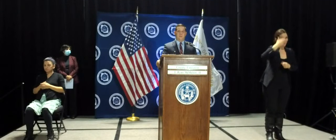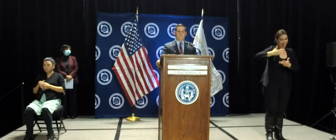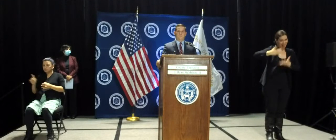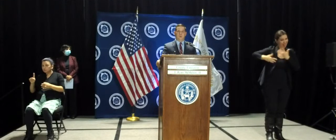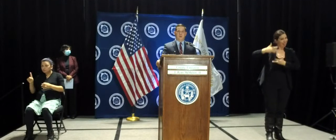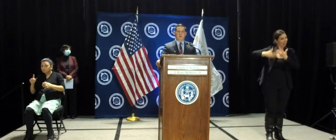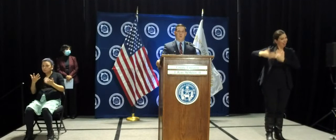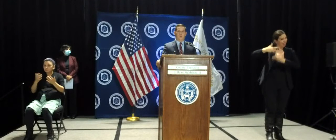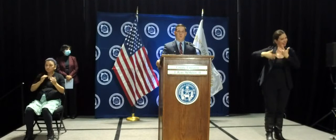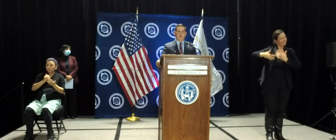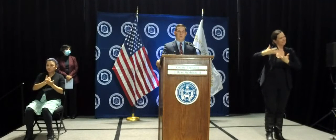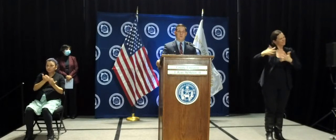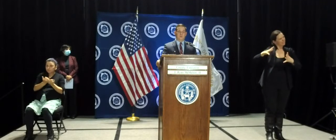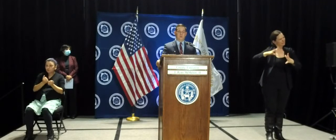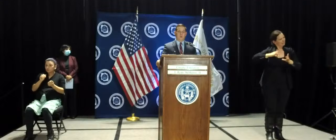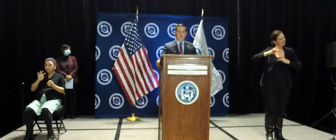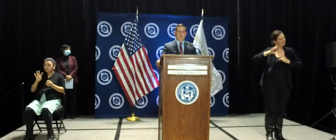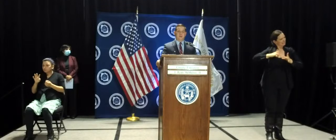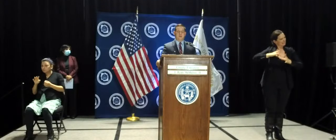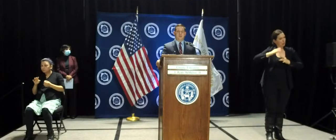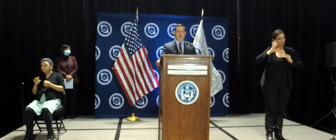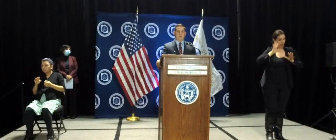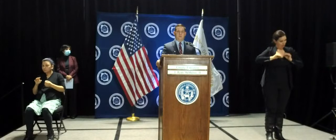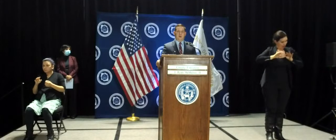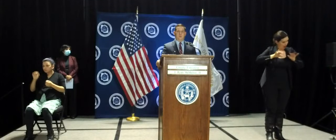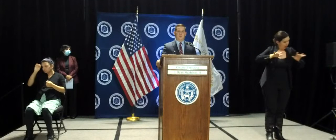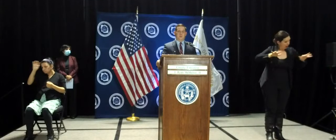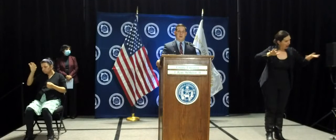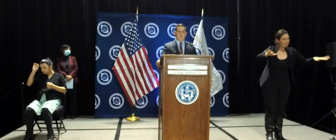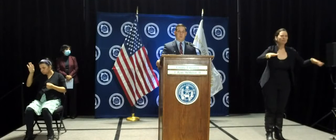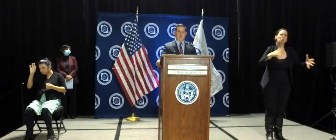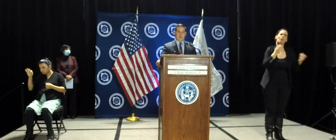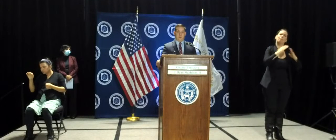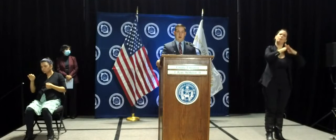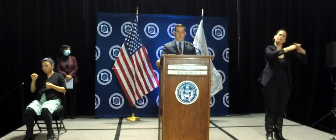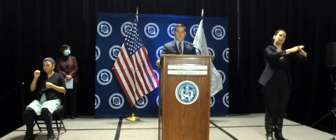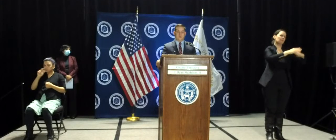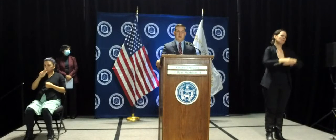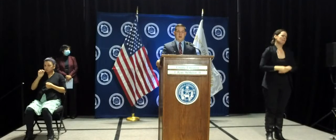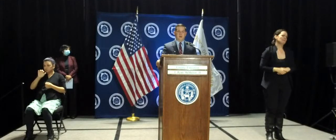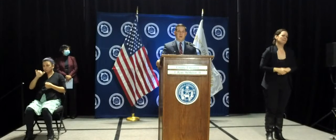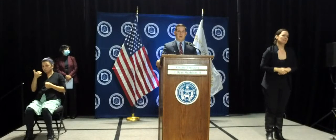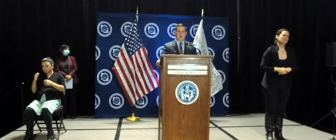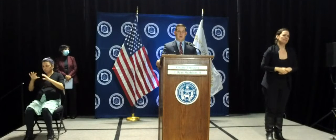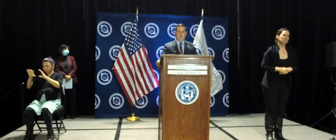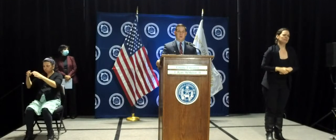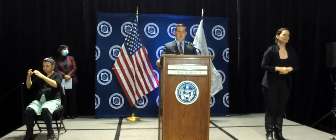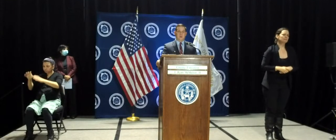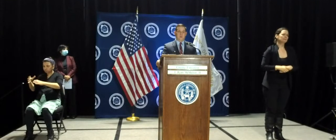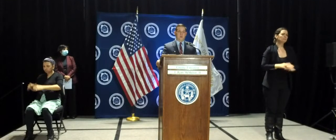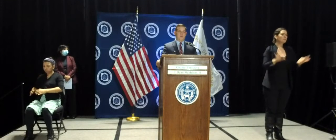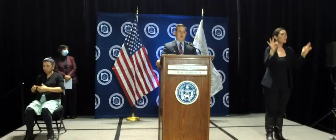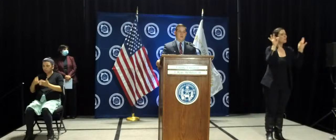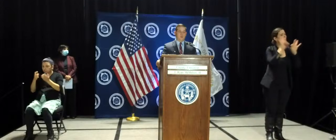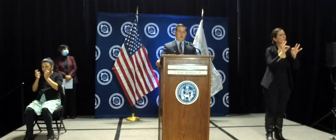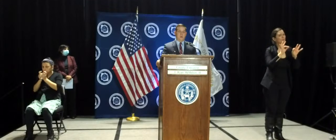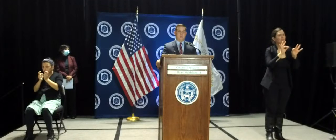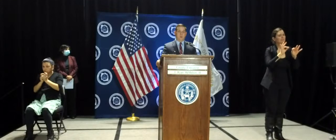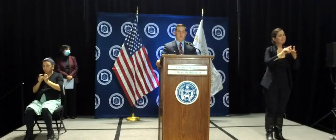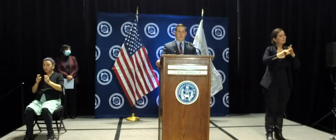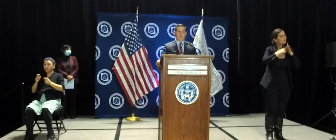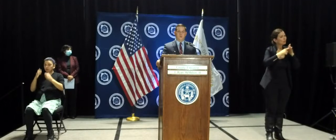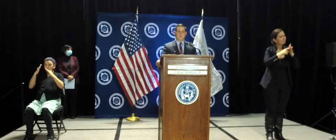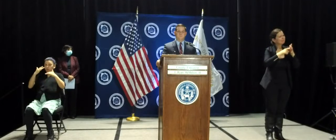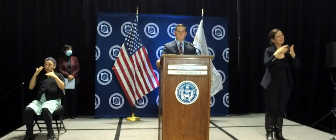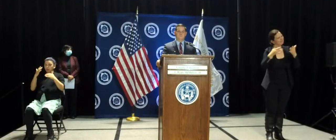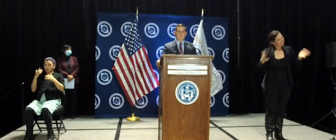math. We'll be able to get the job done within the time period that will help us get that reinfection rate